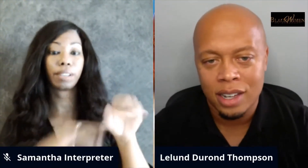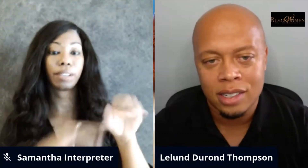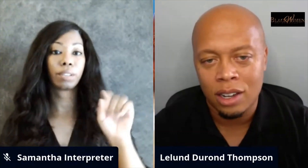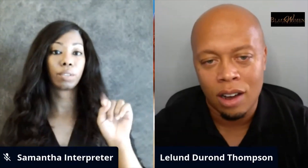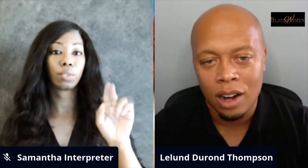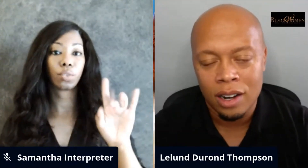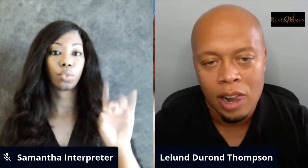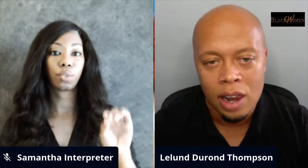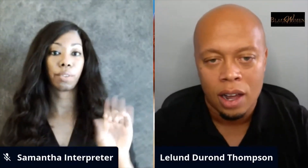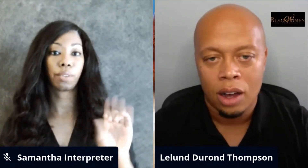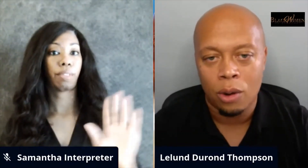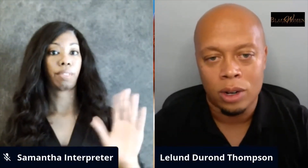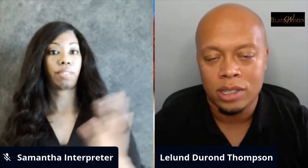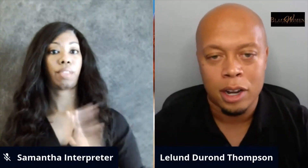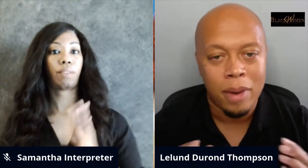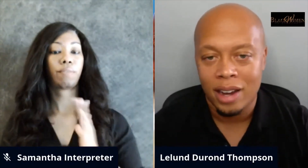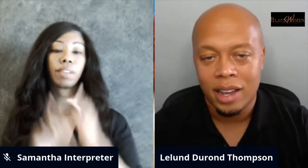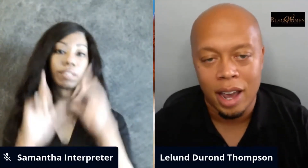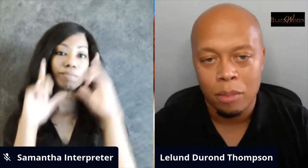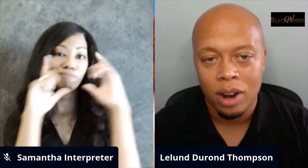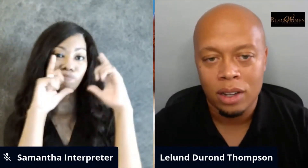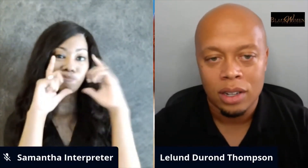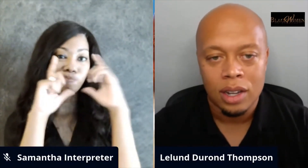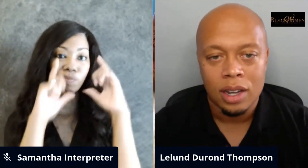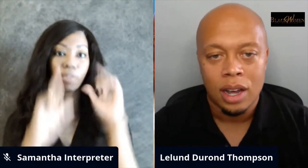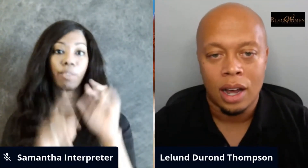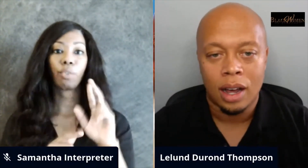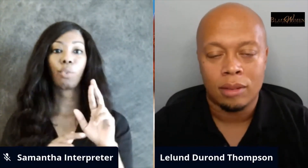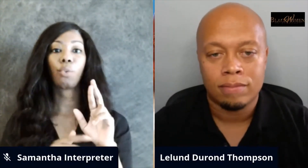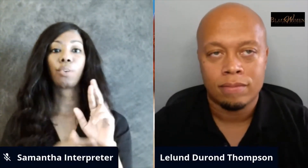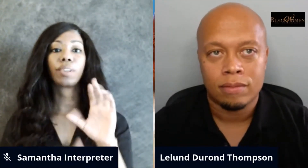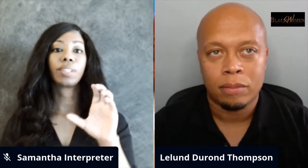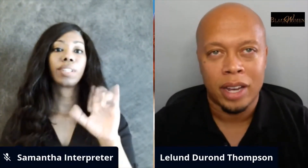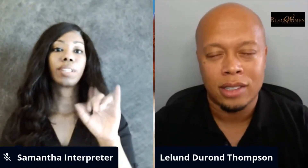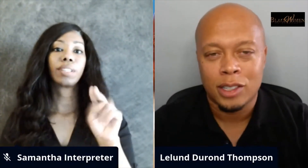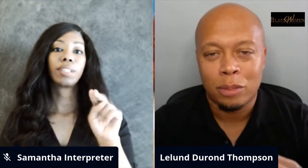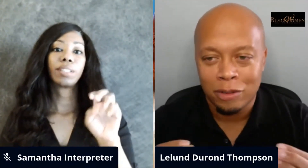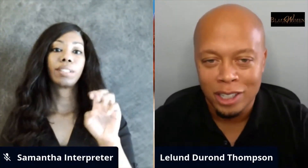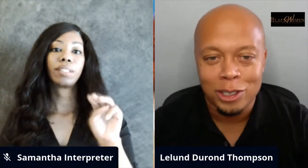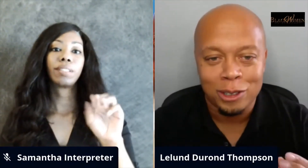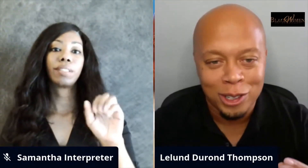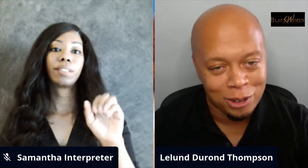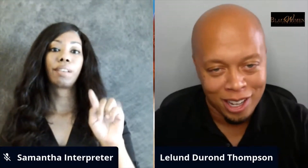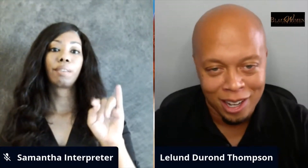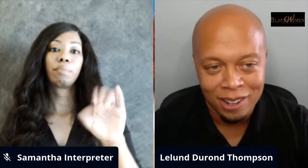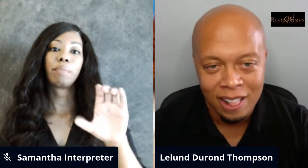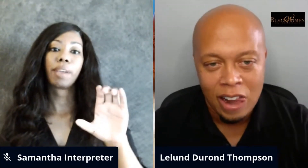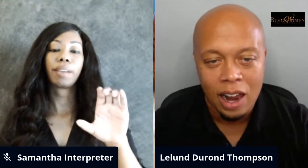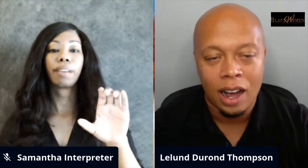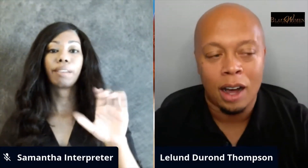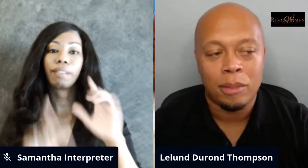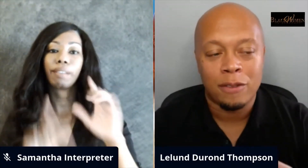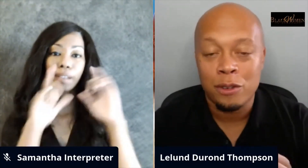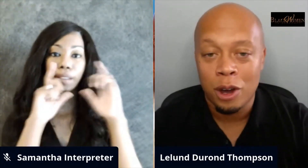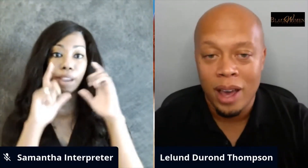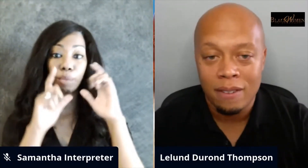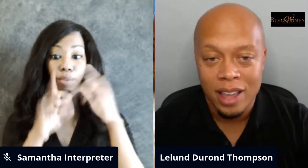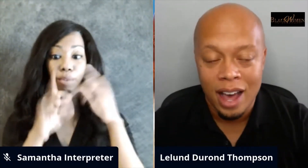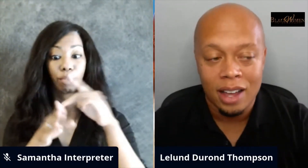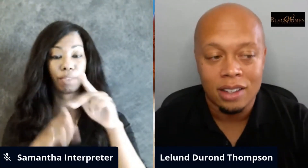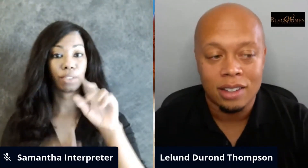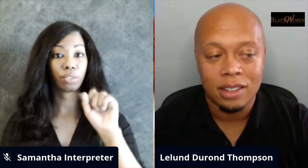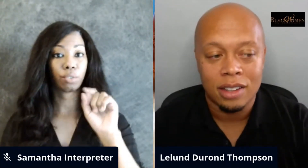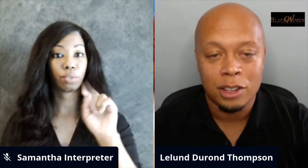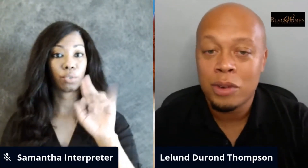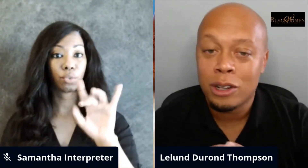fancy DSLR or cinematic camera, because it's a professional studio, if you don't have